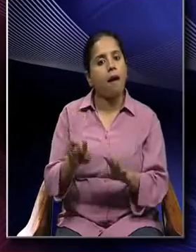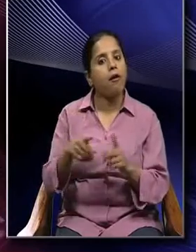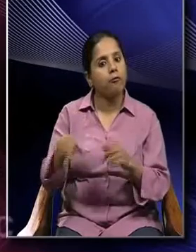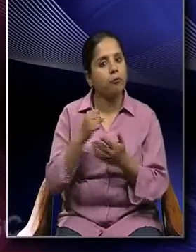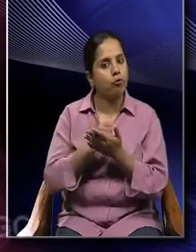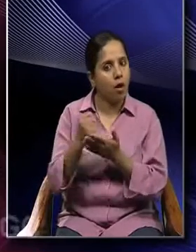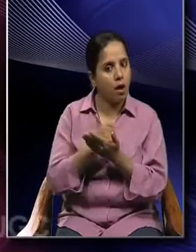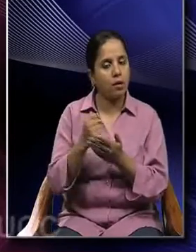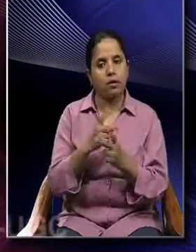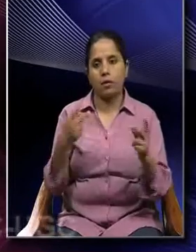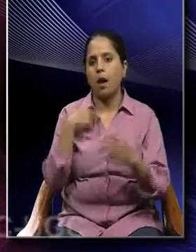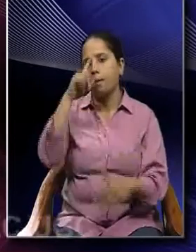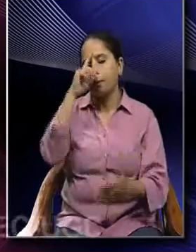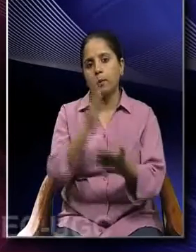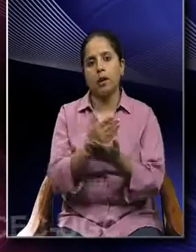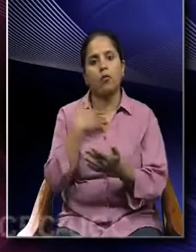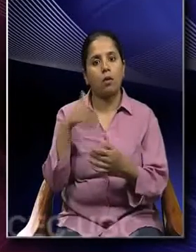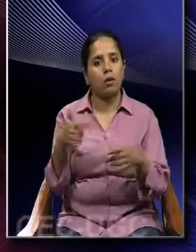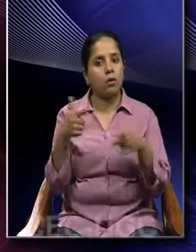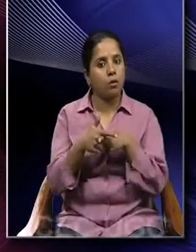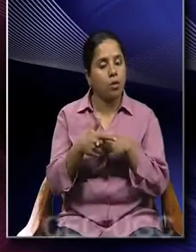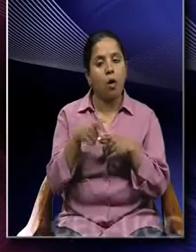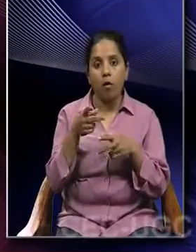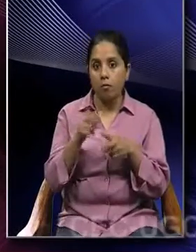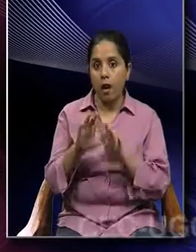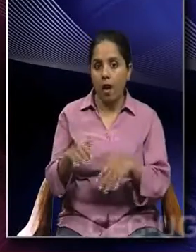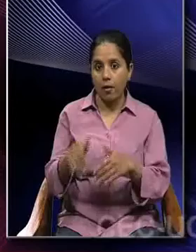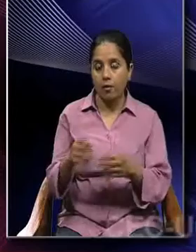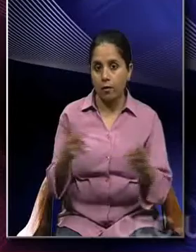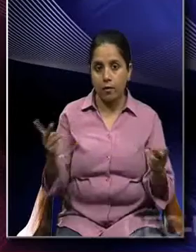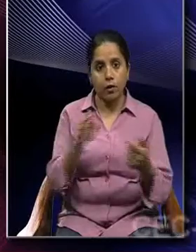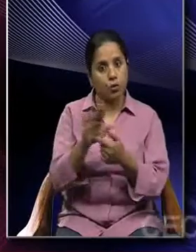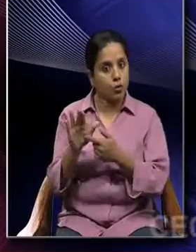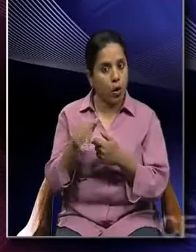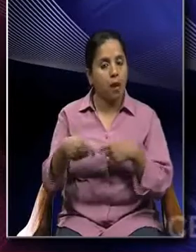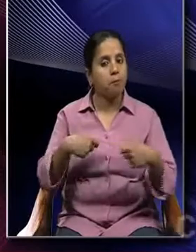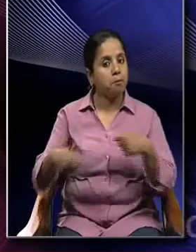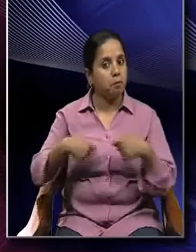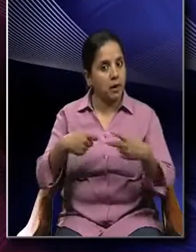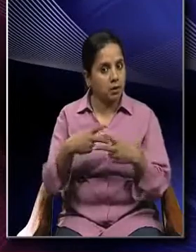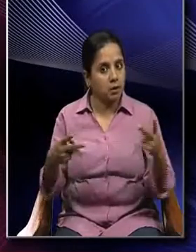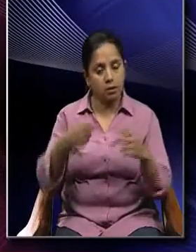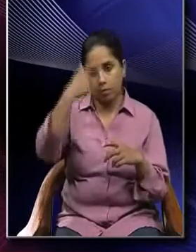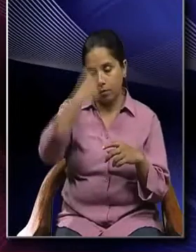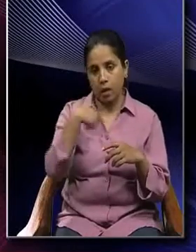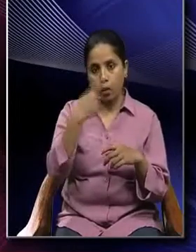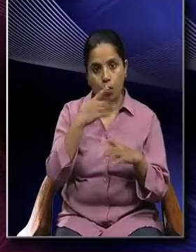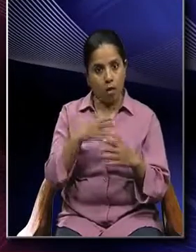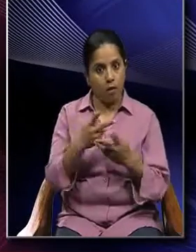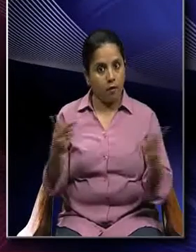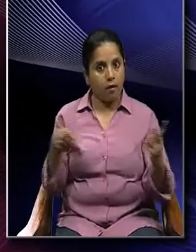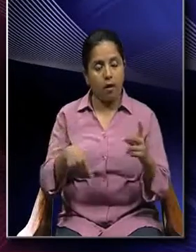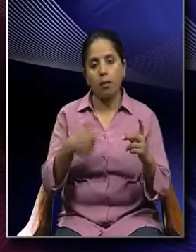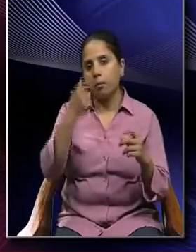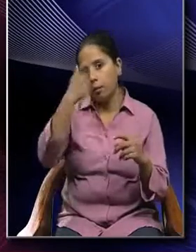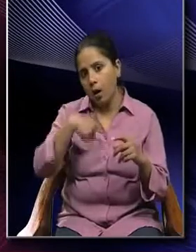practice, or we believe that conflicts are there in front of a business person, in front of a personnel, in